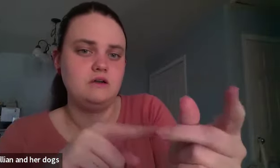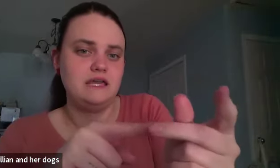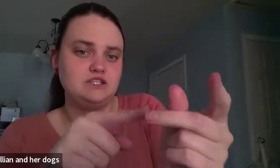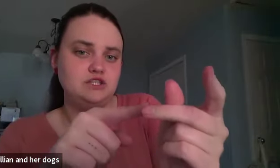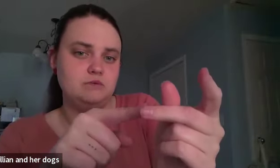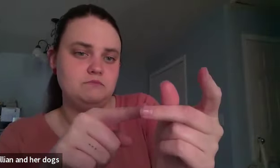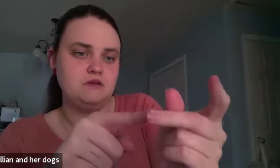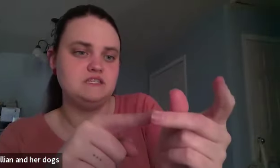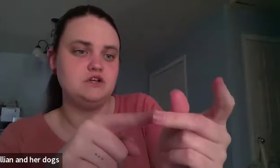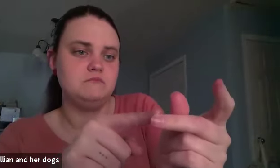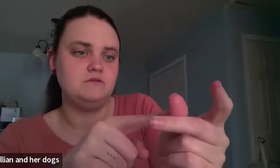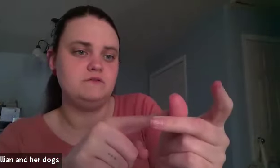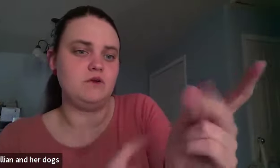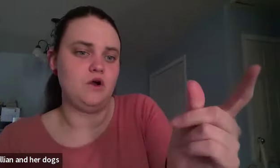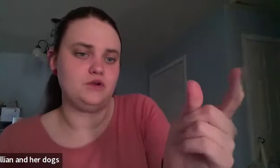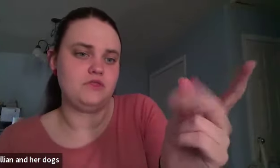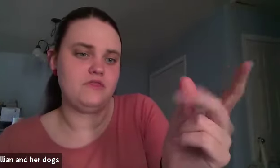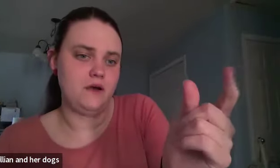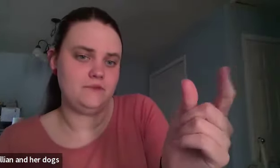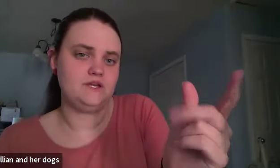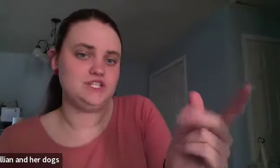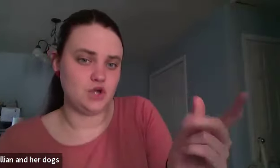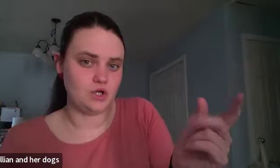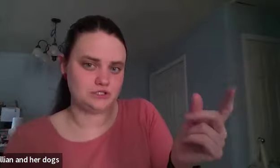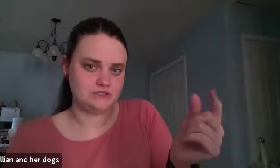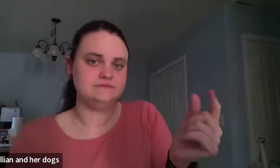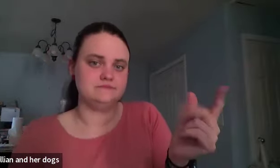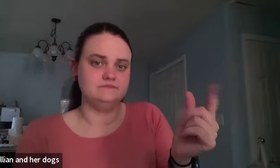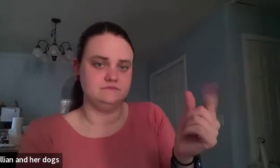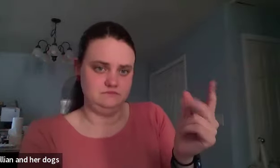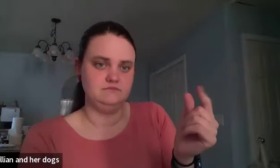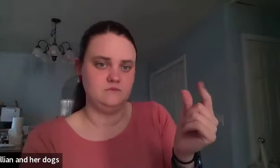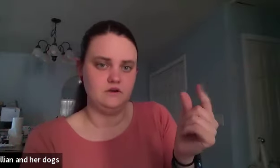dog. It's you're bouncing your middle finger on your thumb. Dog. Dog.